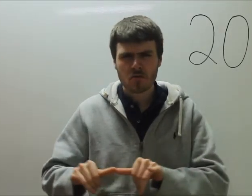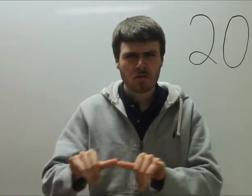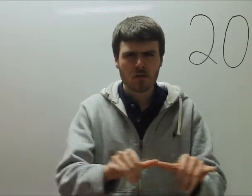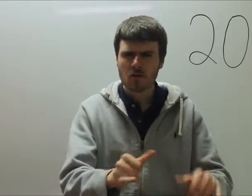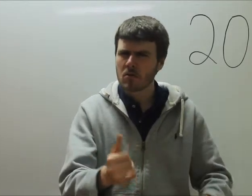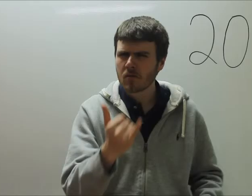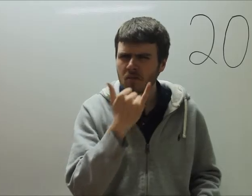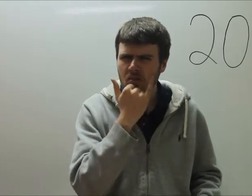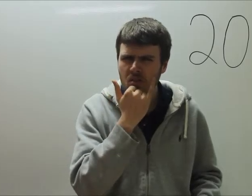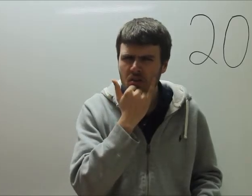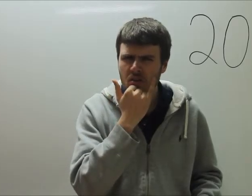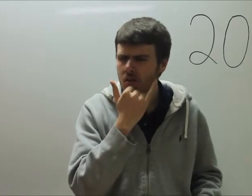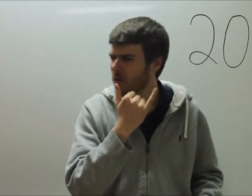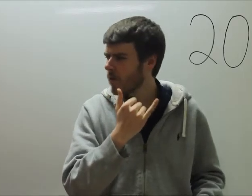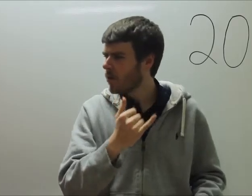Value of standard error